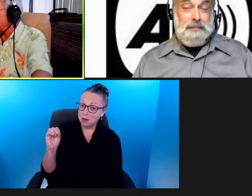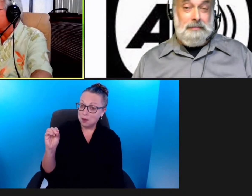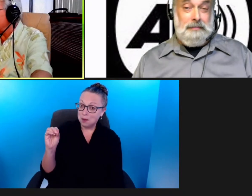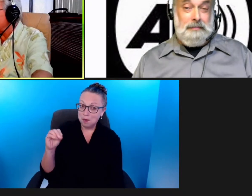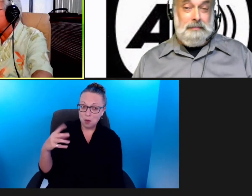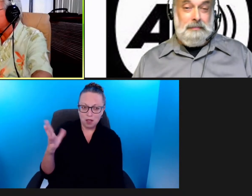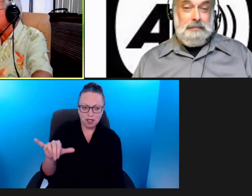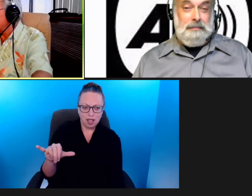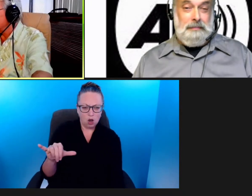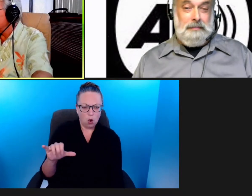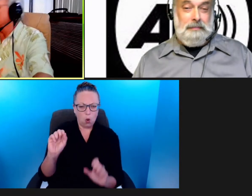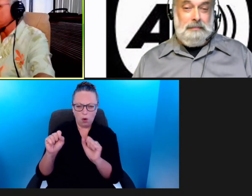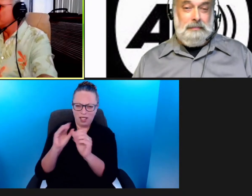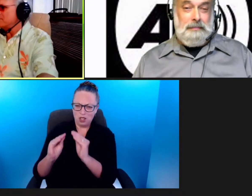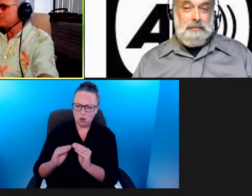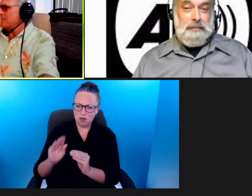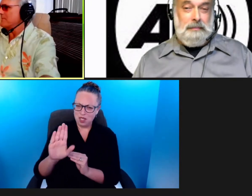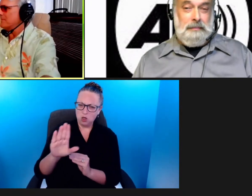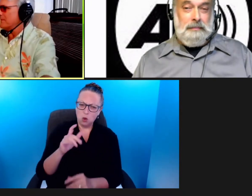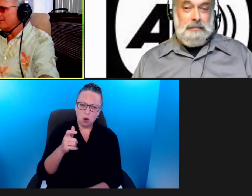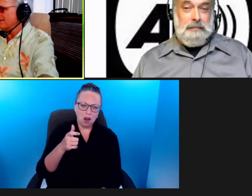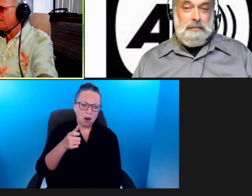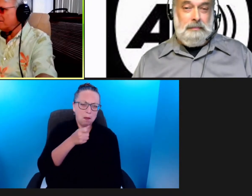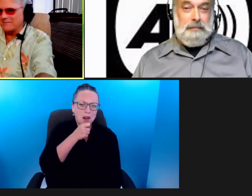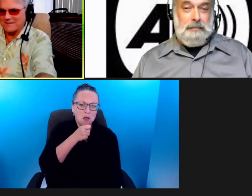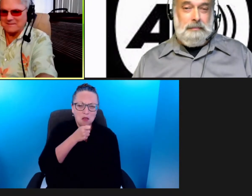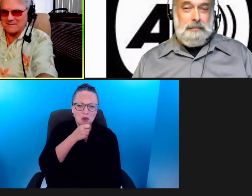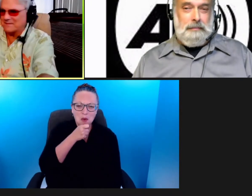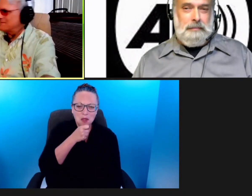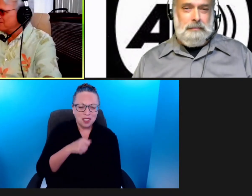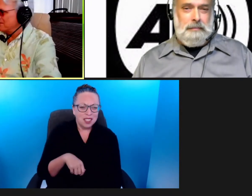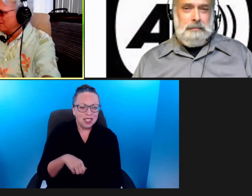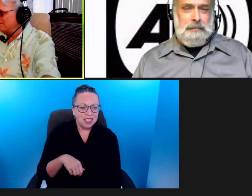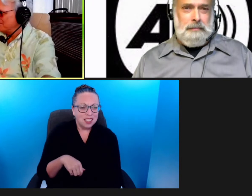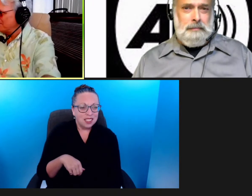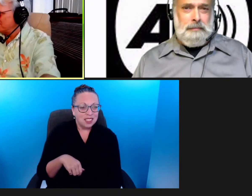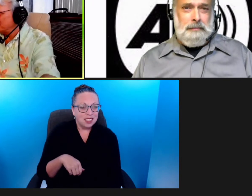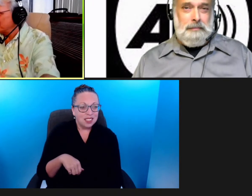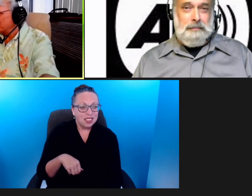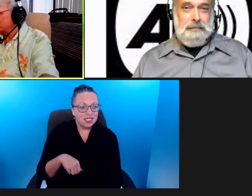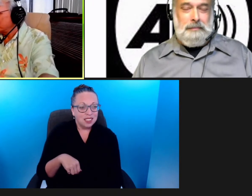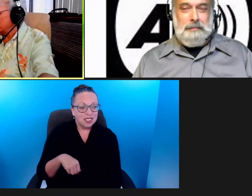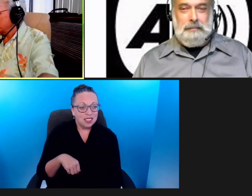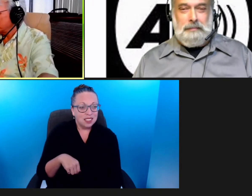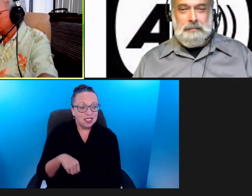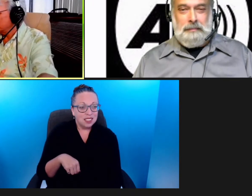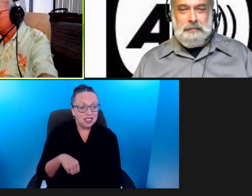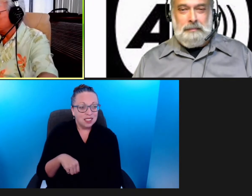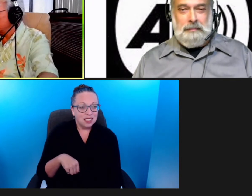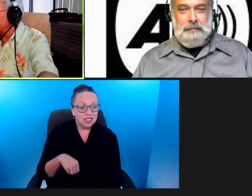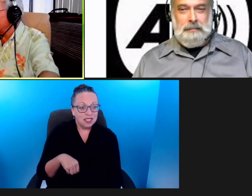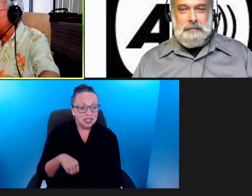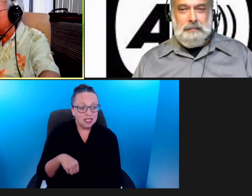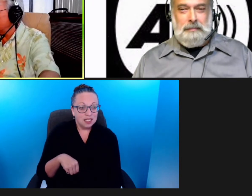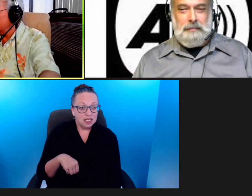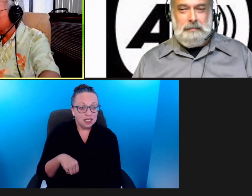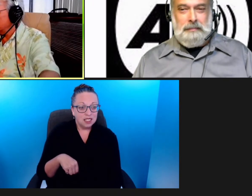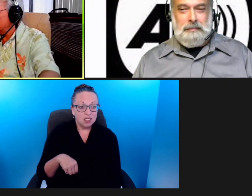Can you fix your little knobs there? Yeah. Well, it is the